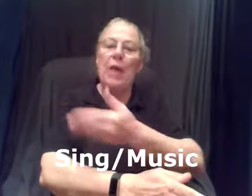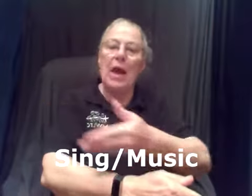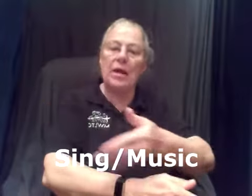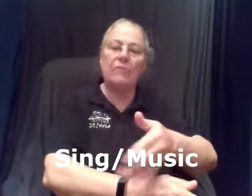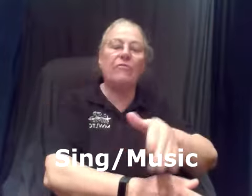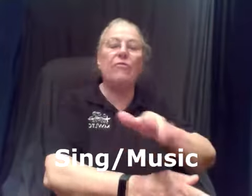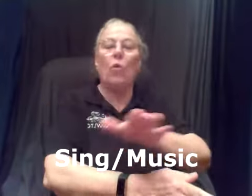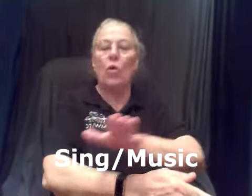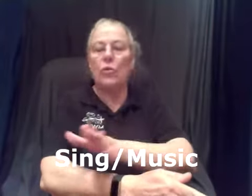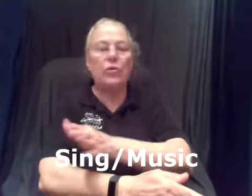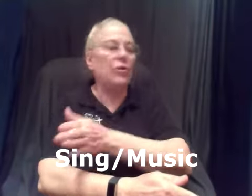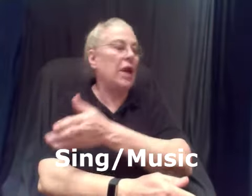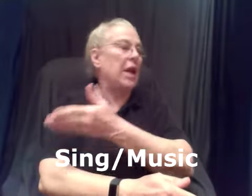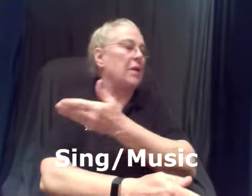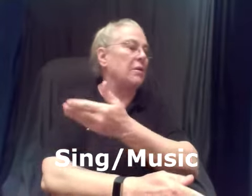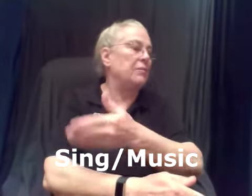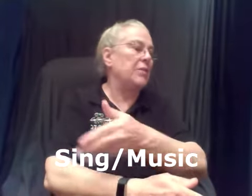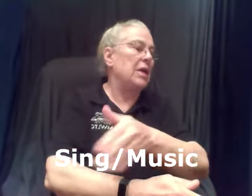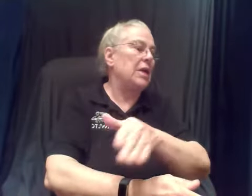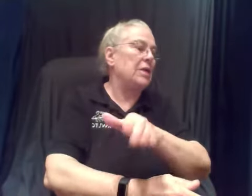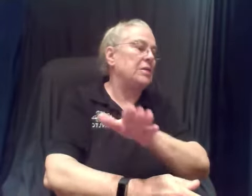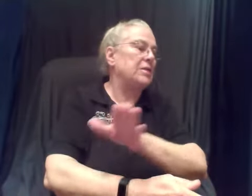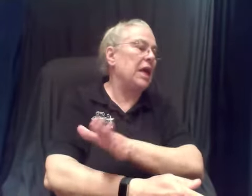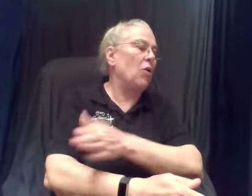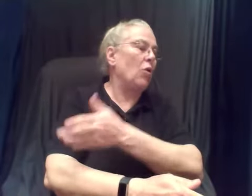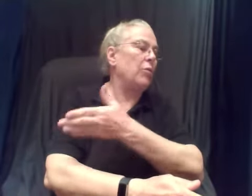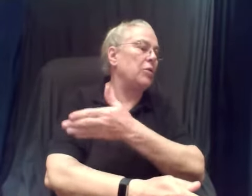and forth with your hand. Sing or music.